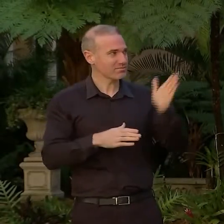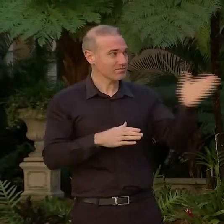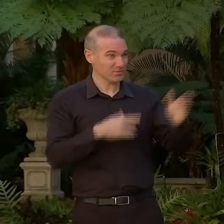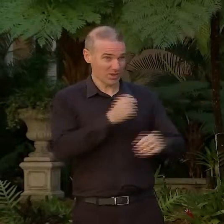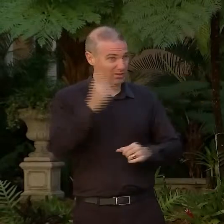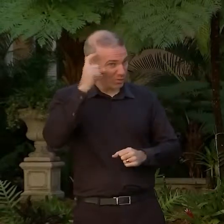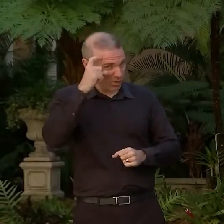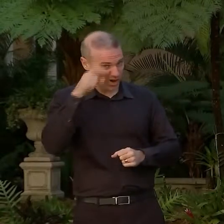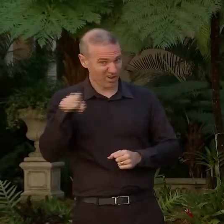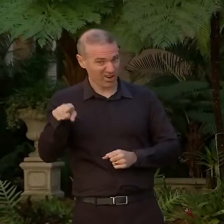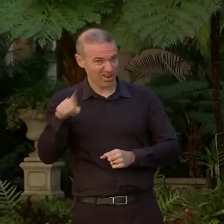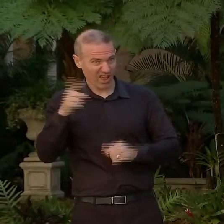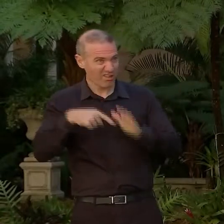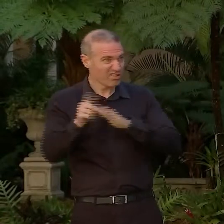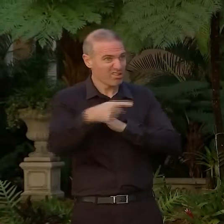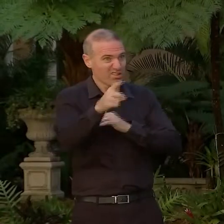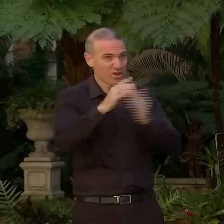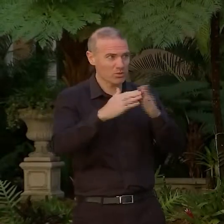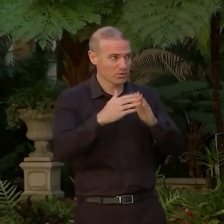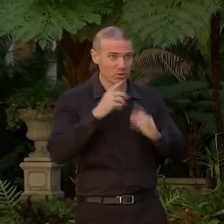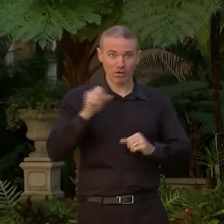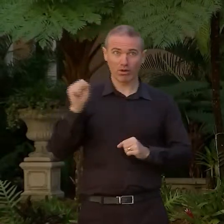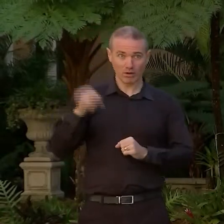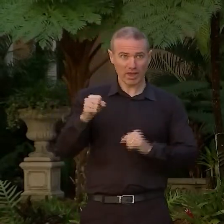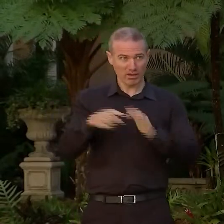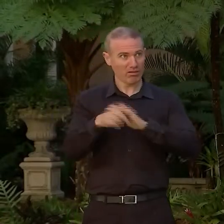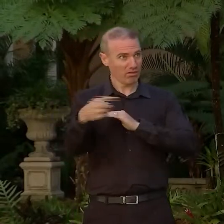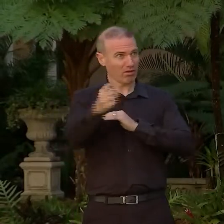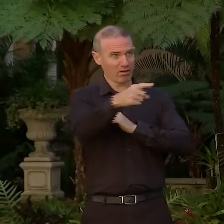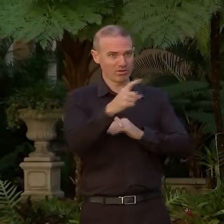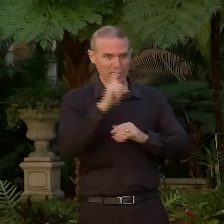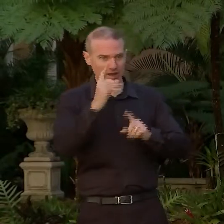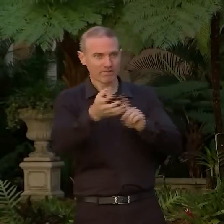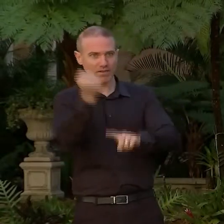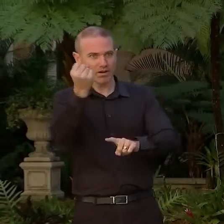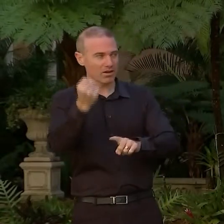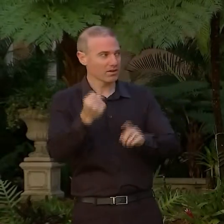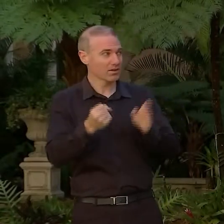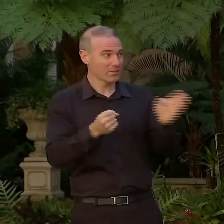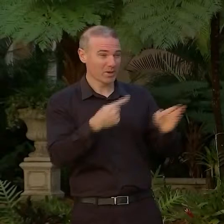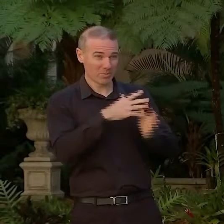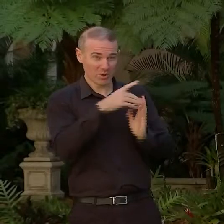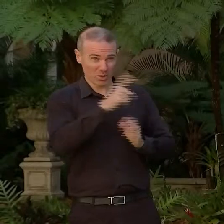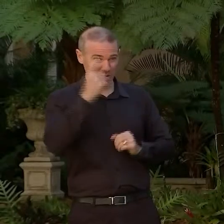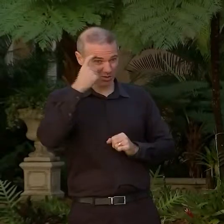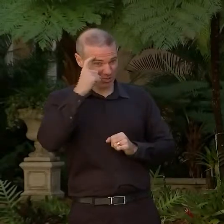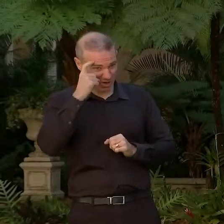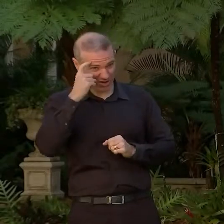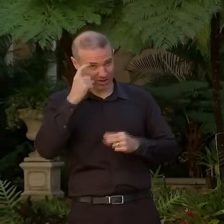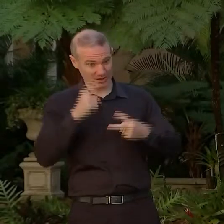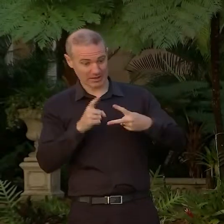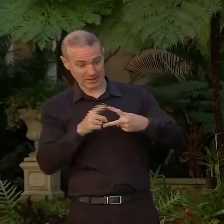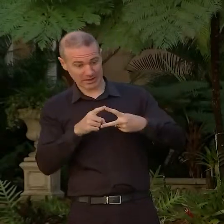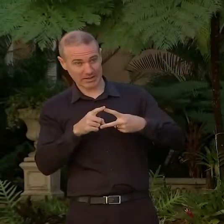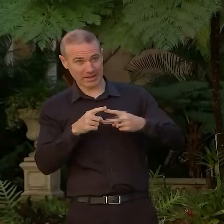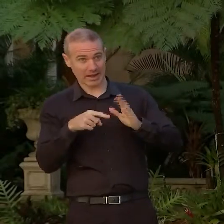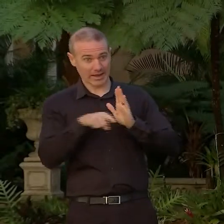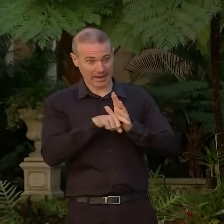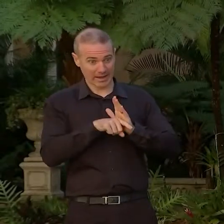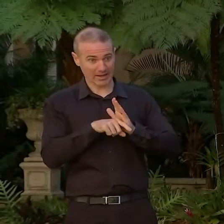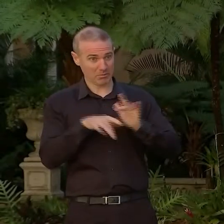in the community? Oh, she's obviously out in the community because we can't locate her. Is there concern about the fact that she tested negative, that there may be some virus